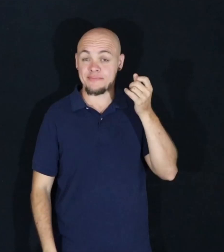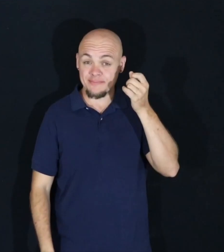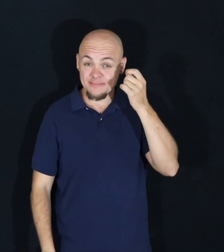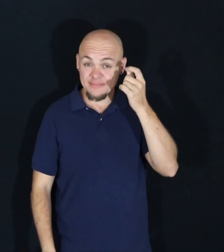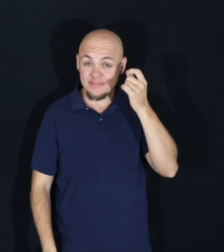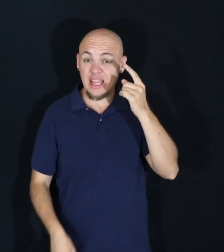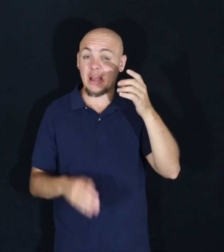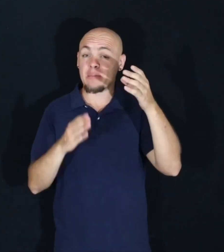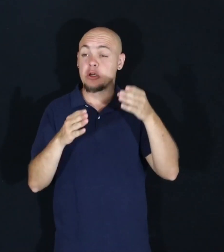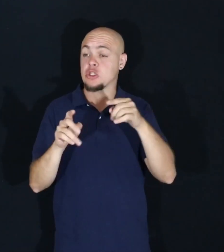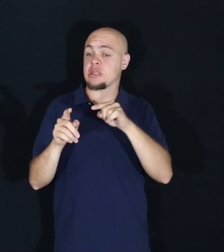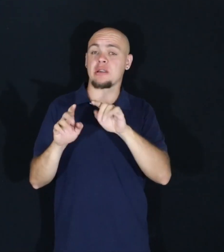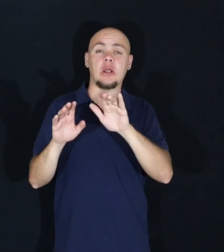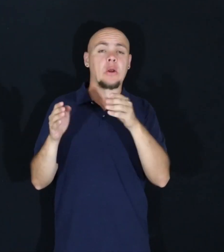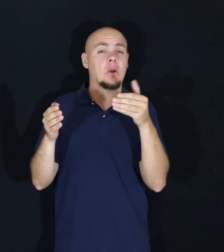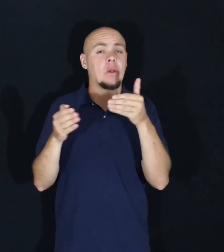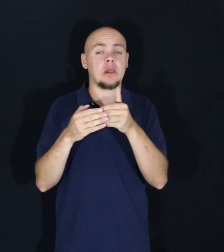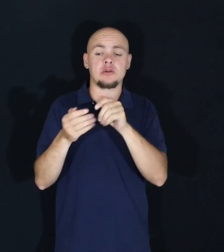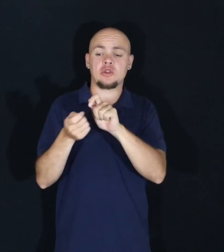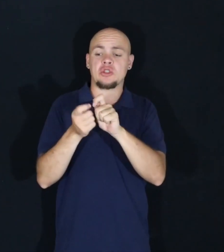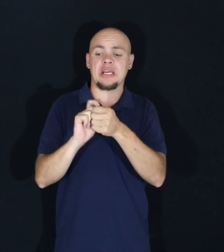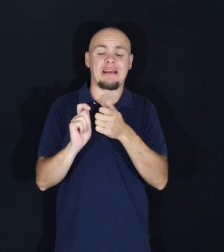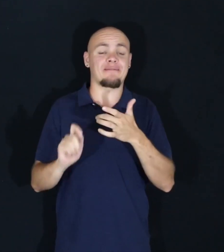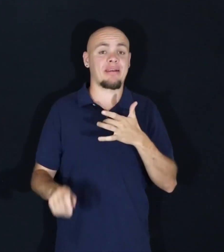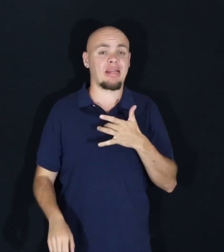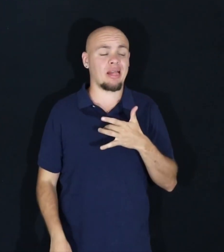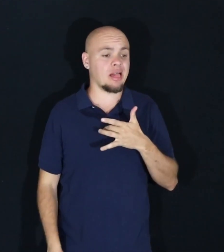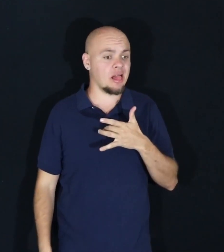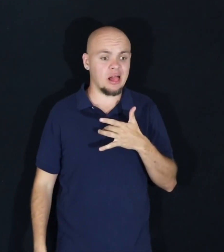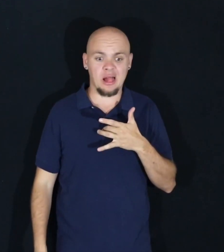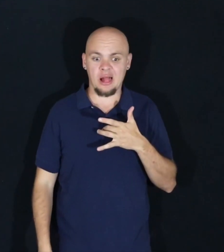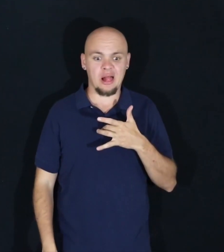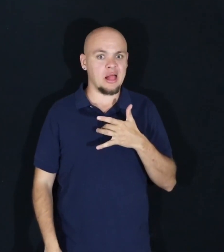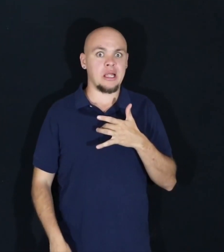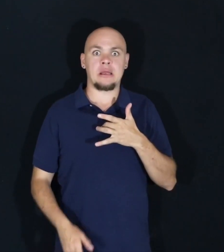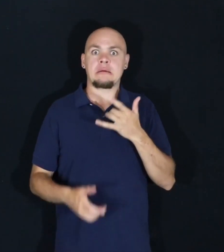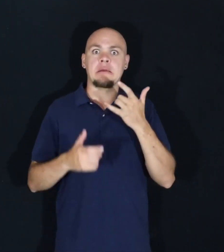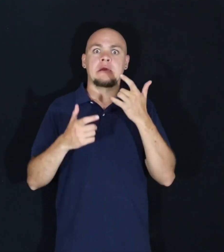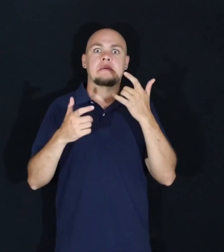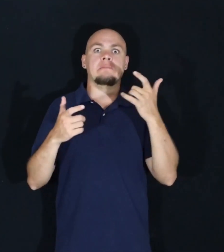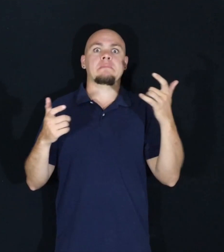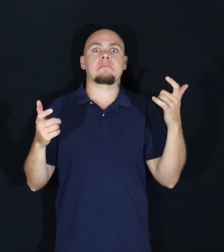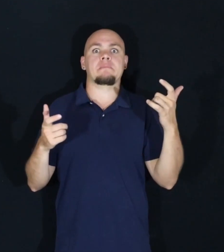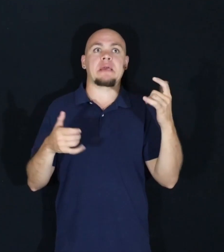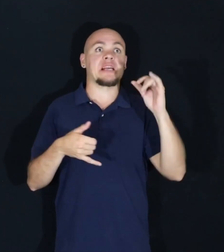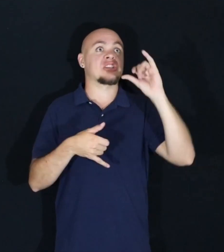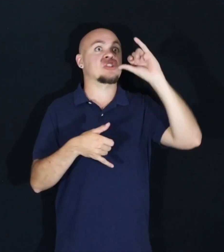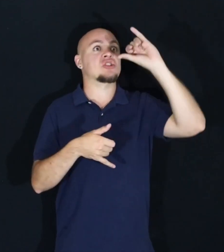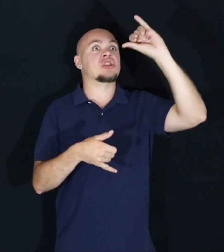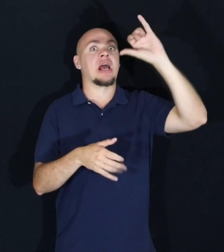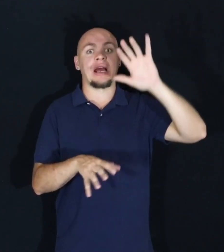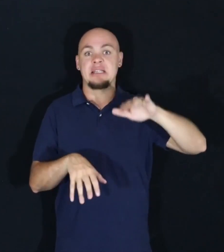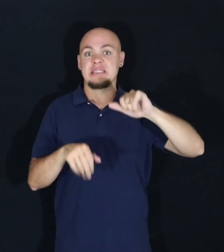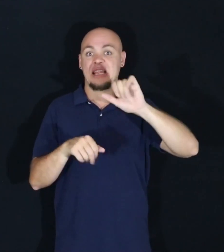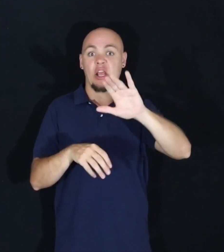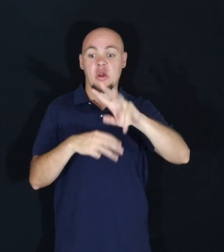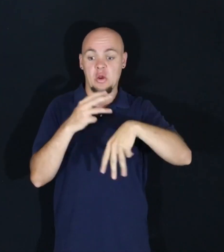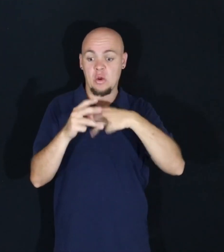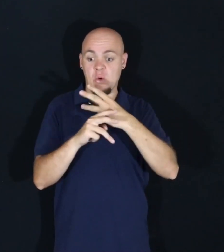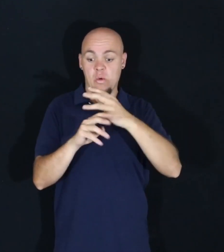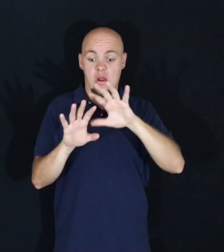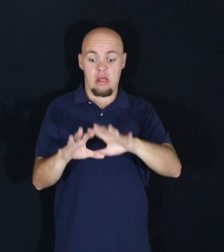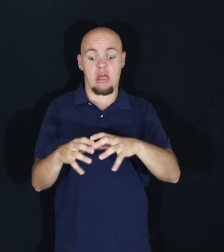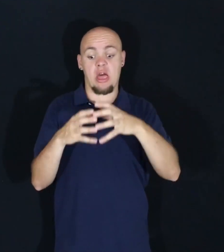someone close to you changes, it can feel like a big, bumbling giant has taken your world and turned it inside out and upside